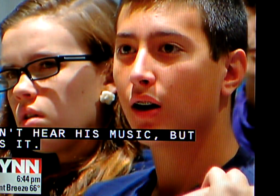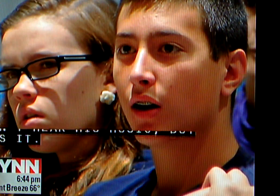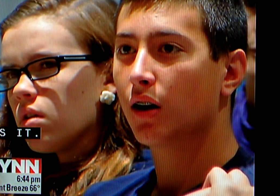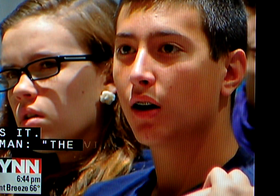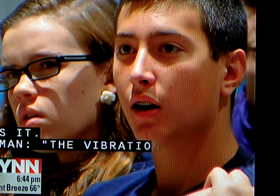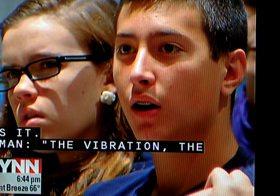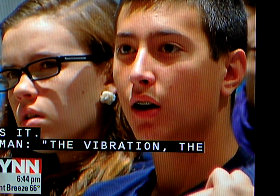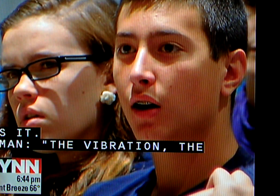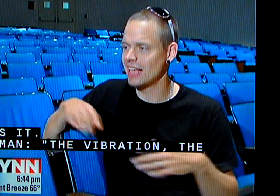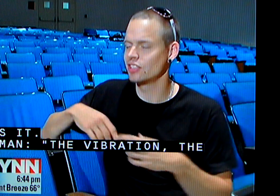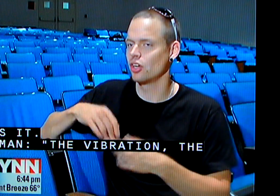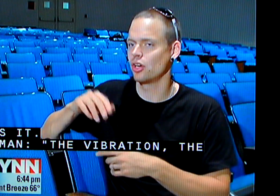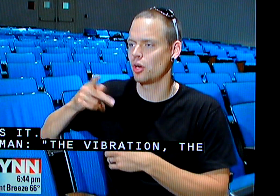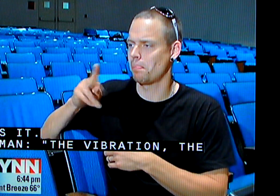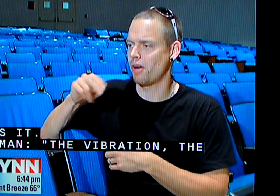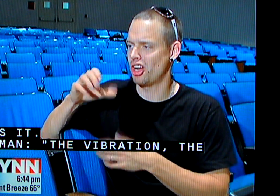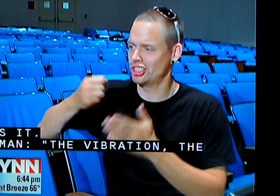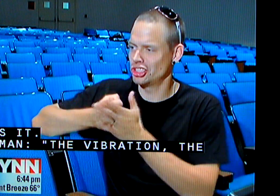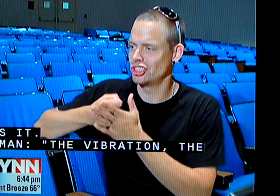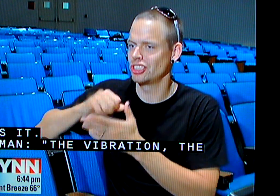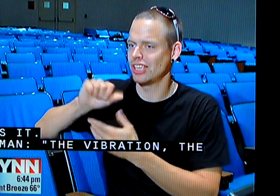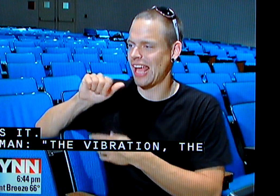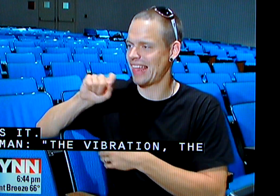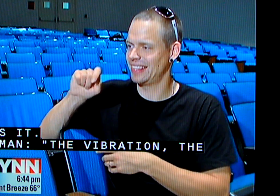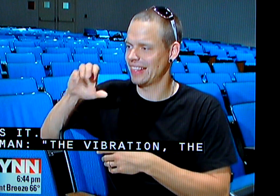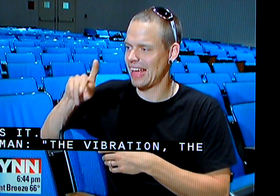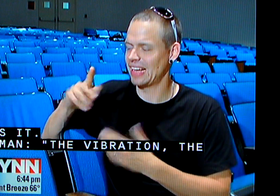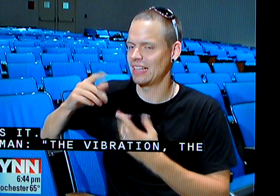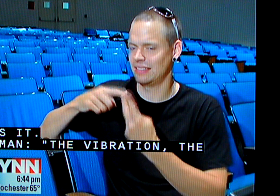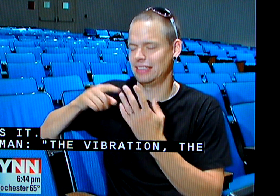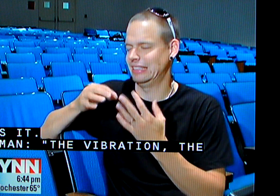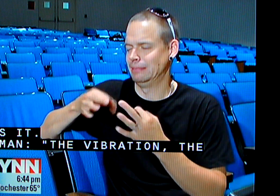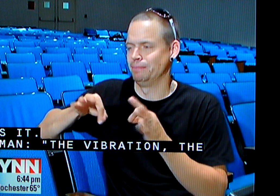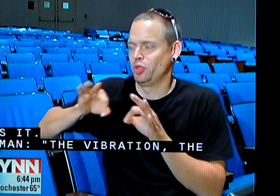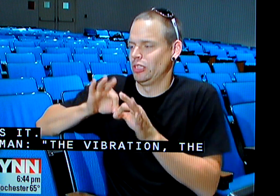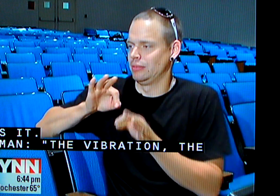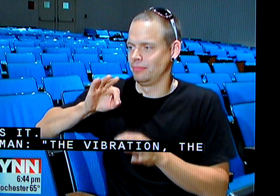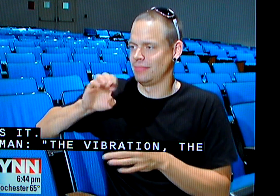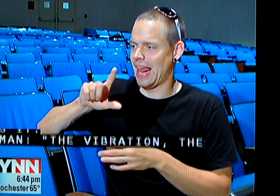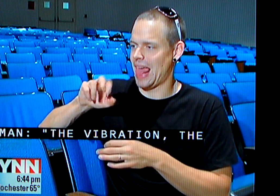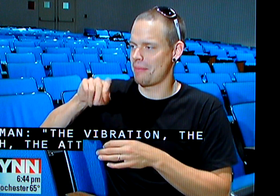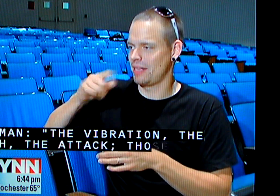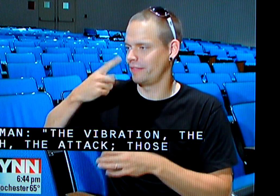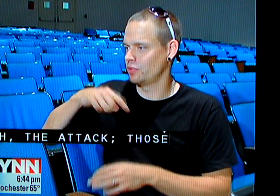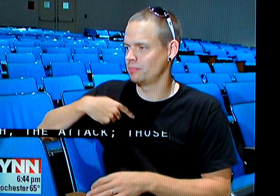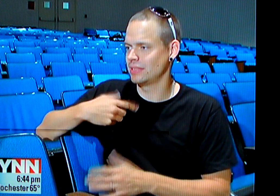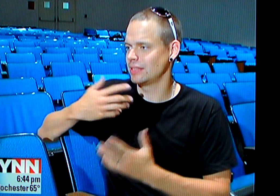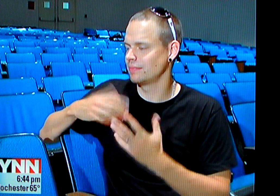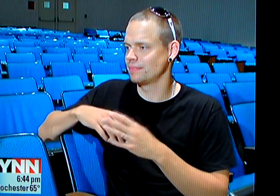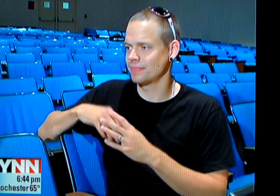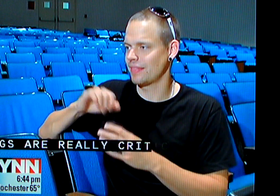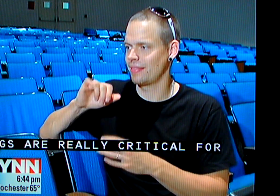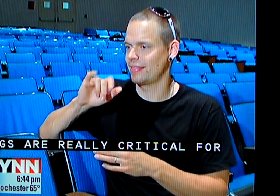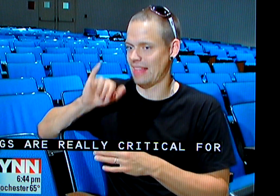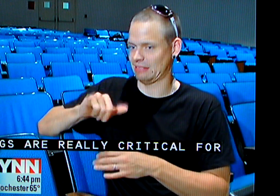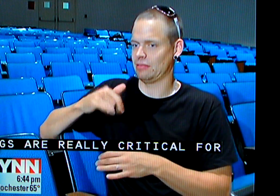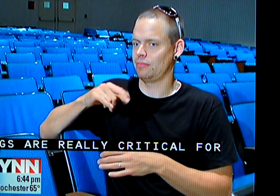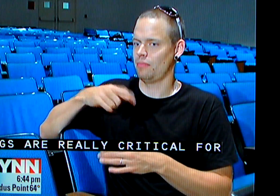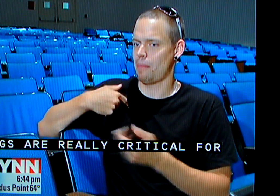it. The vibration, the punch, the attack, those things are really critical for me.